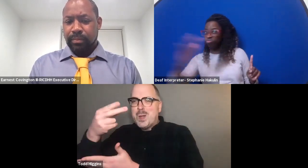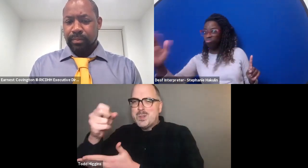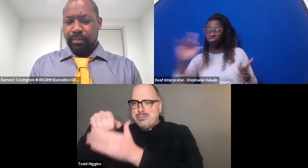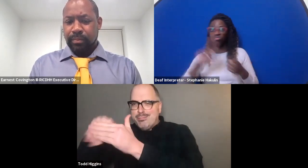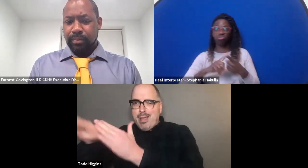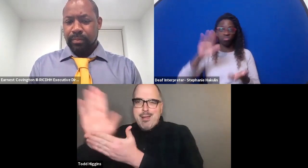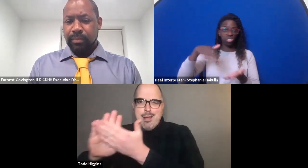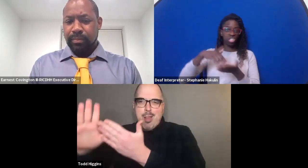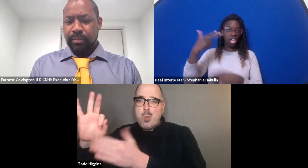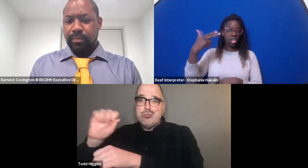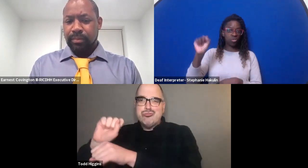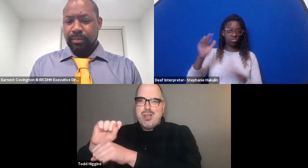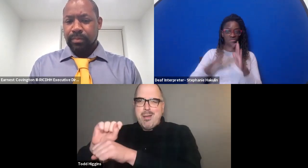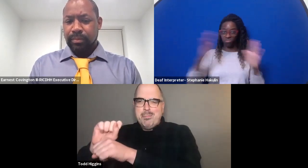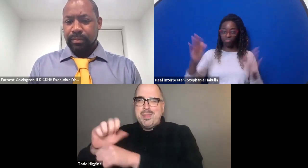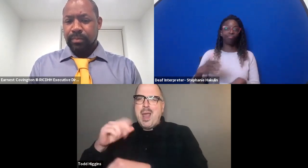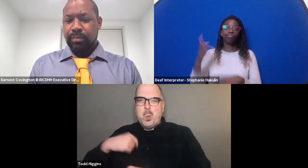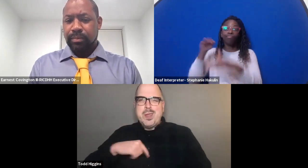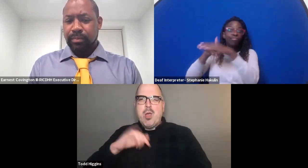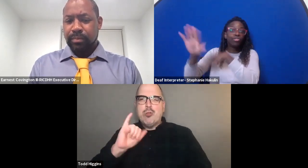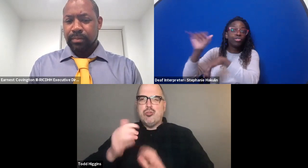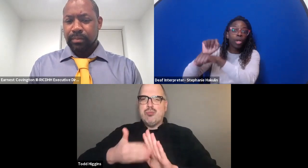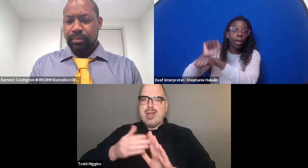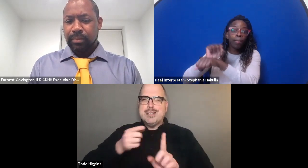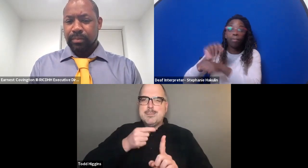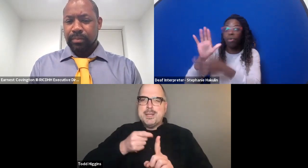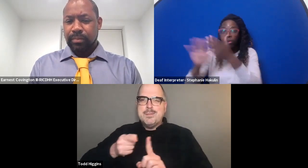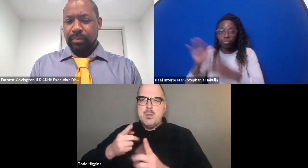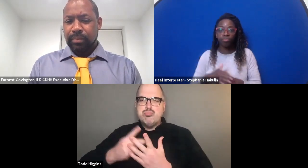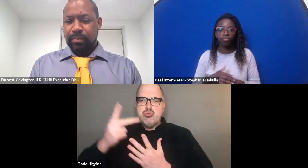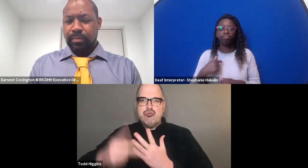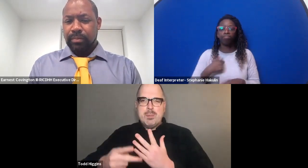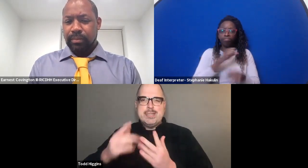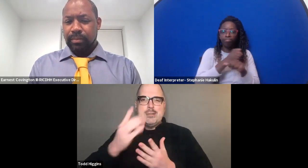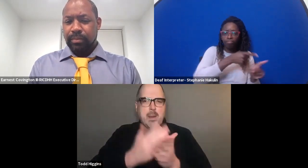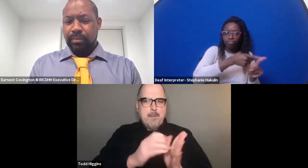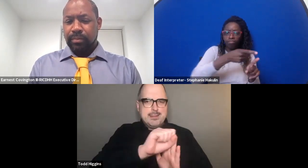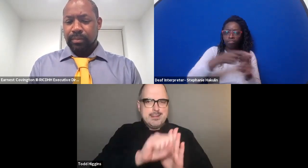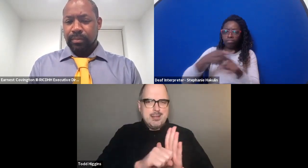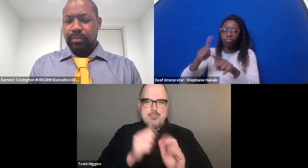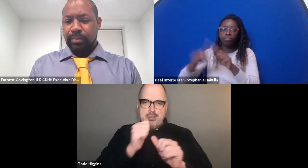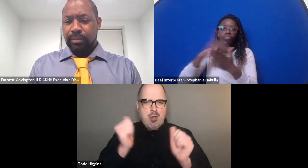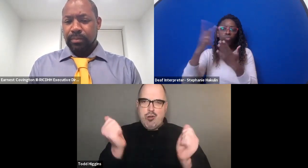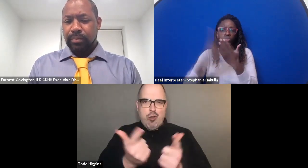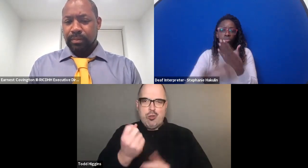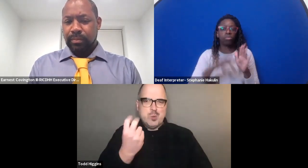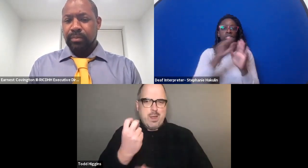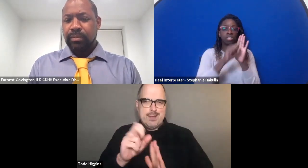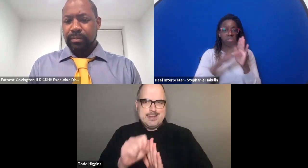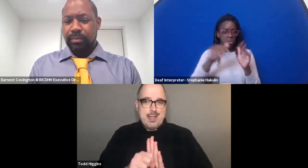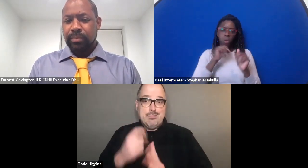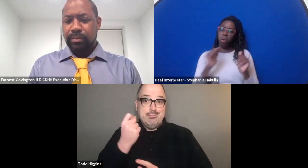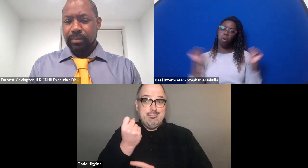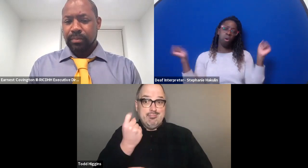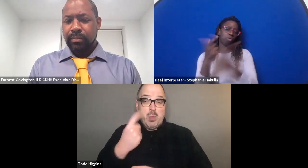0 to getting out of high school, getting into college, getting out and getting a job. We have several